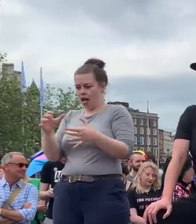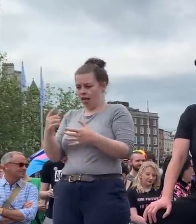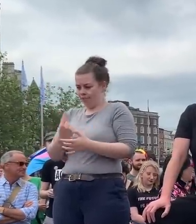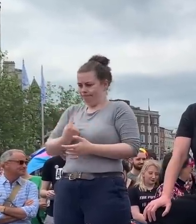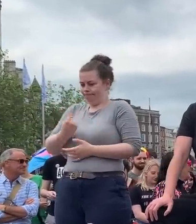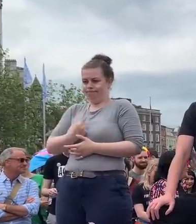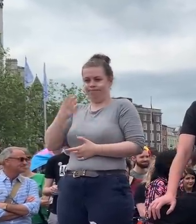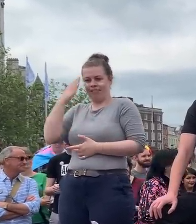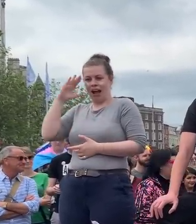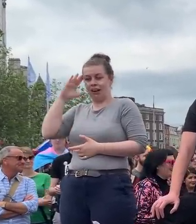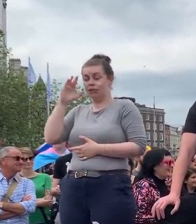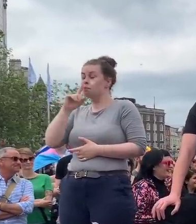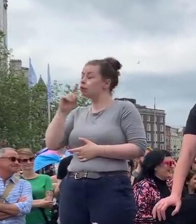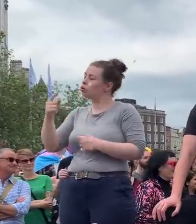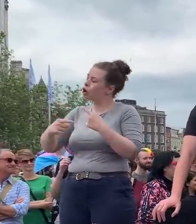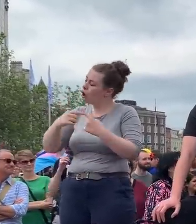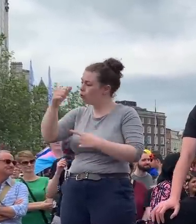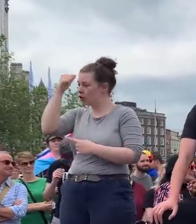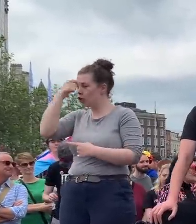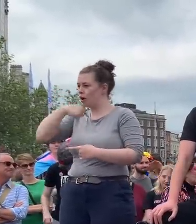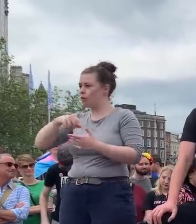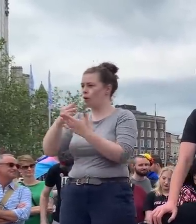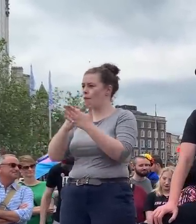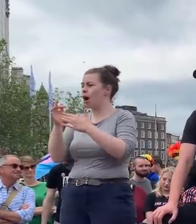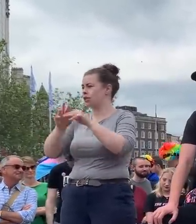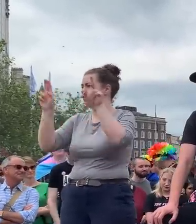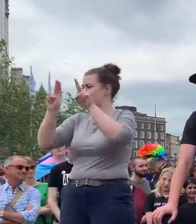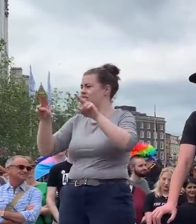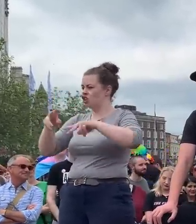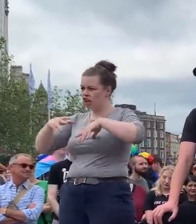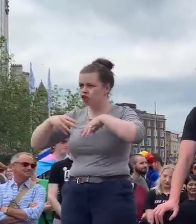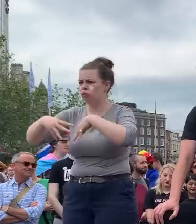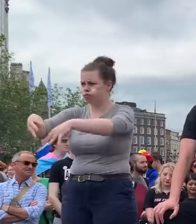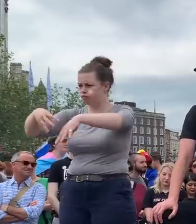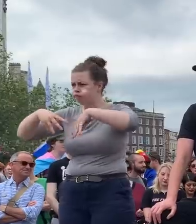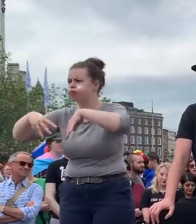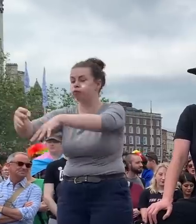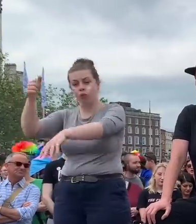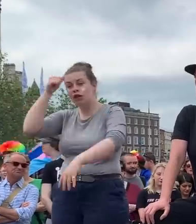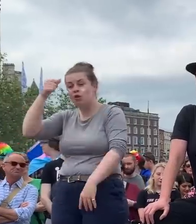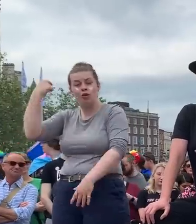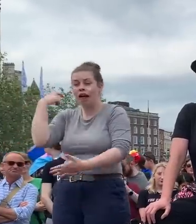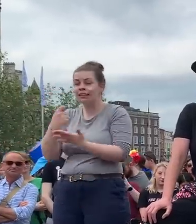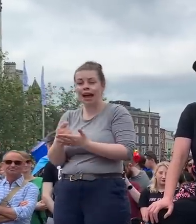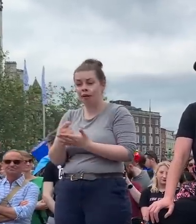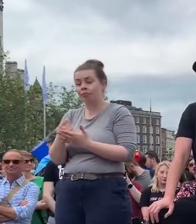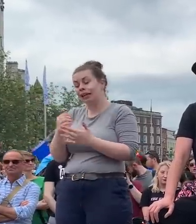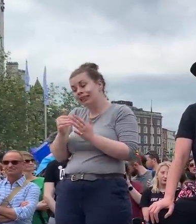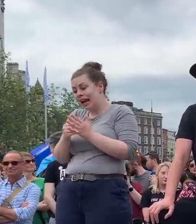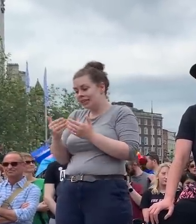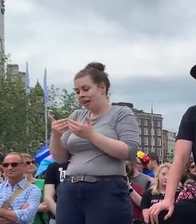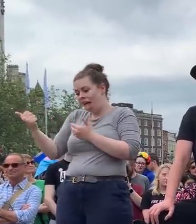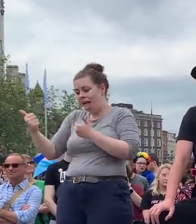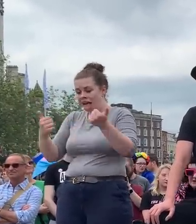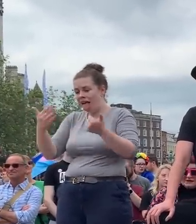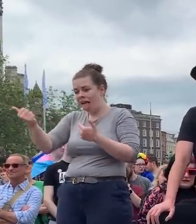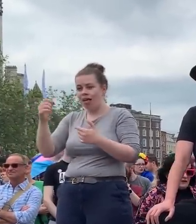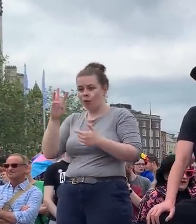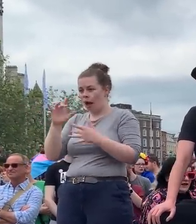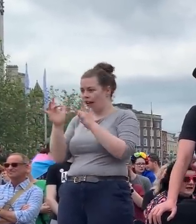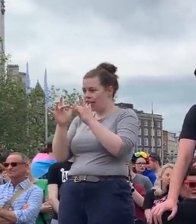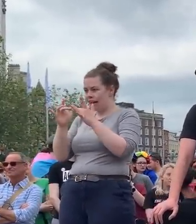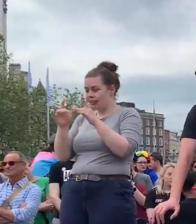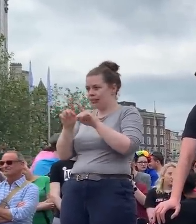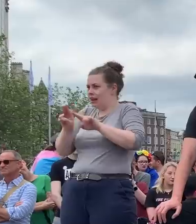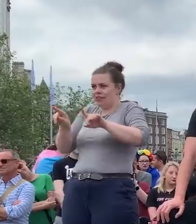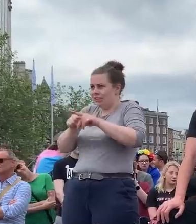we always knew that we were part of an international movement. We always knew that we were part of an international